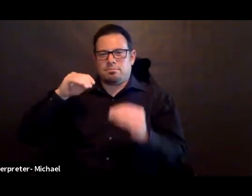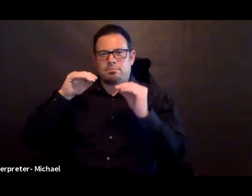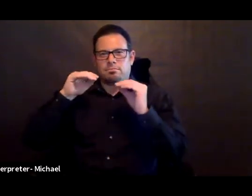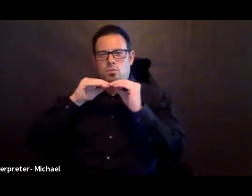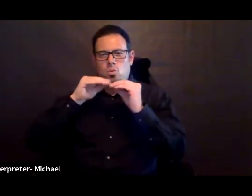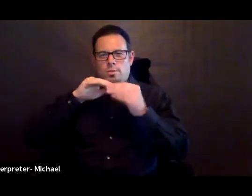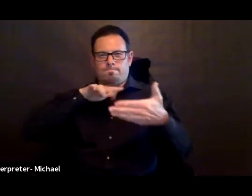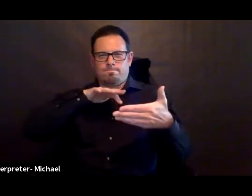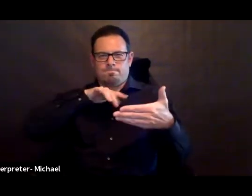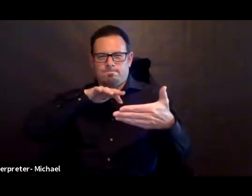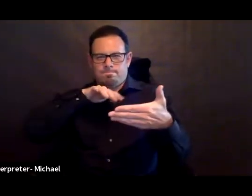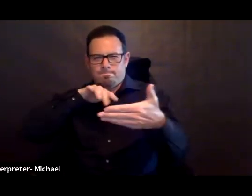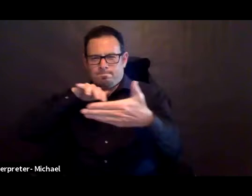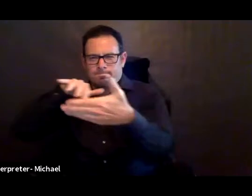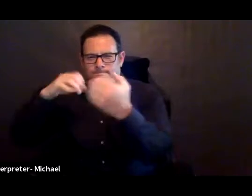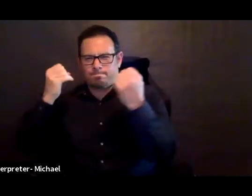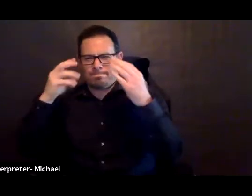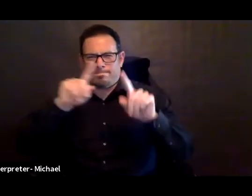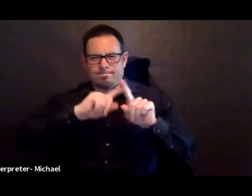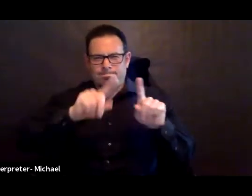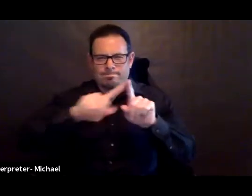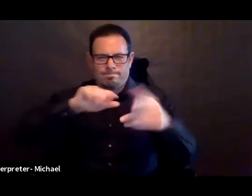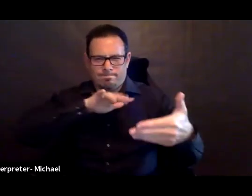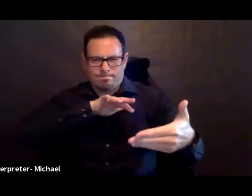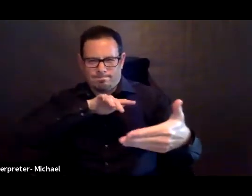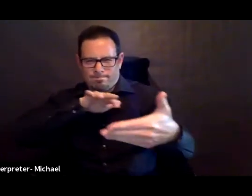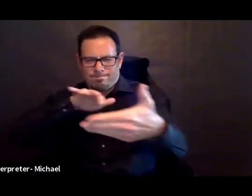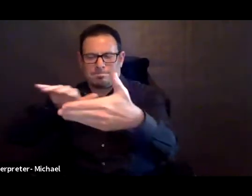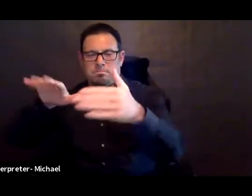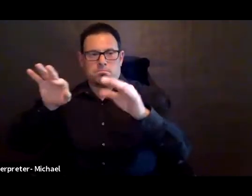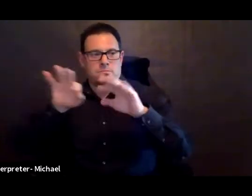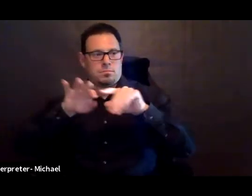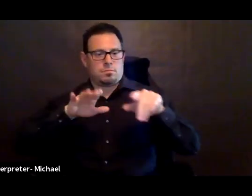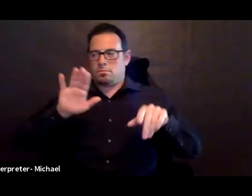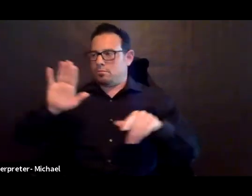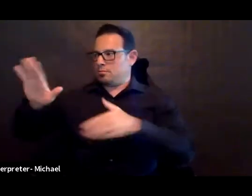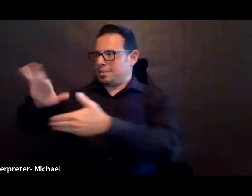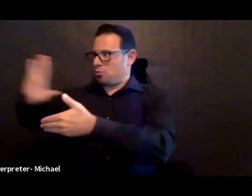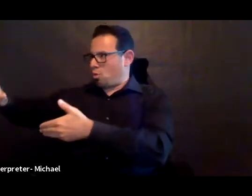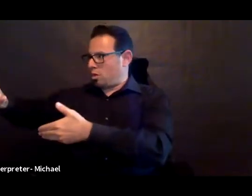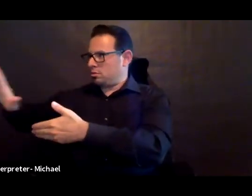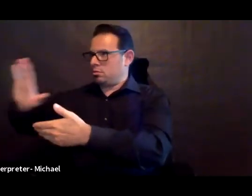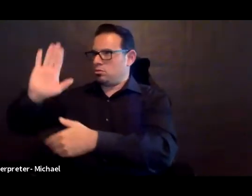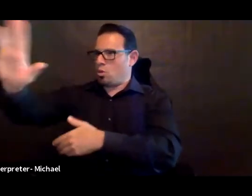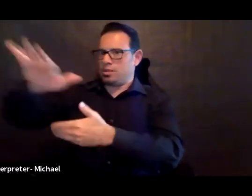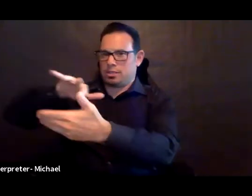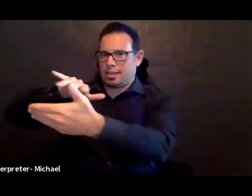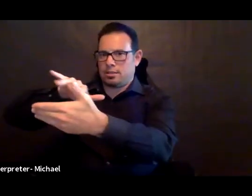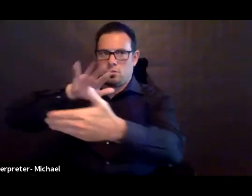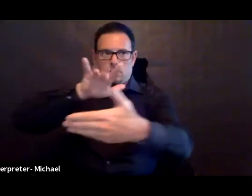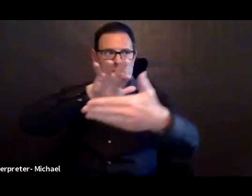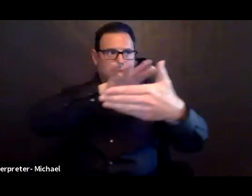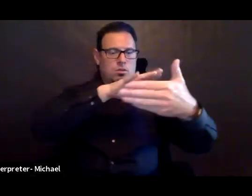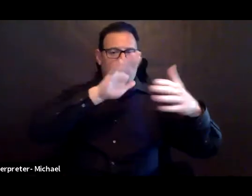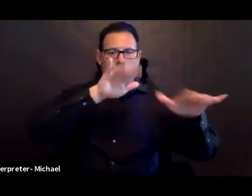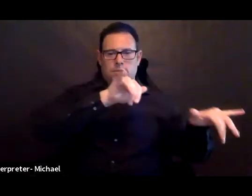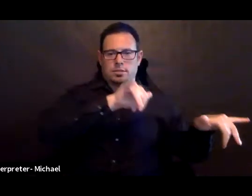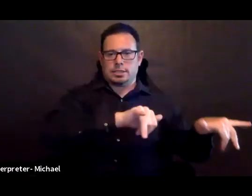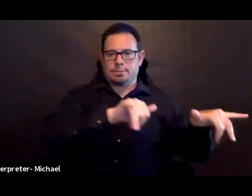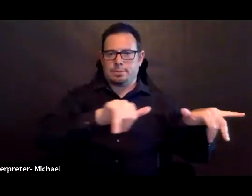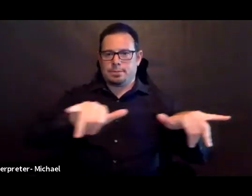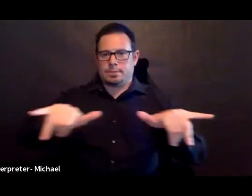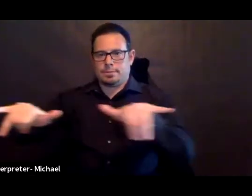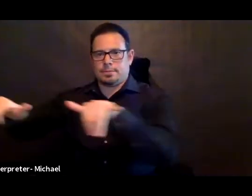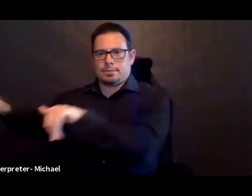obviously looking at the State Health Department, but that is being evaluated at the national level as well. And that's part of the